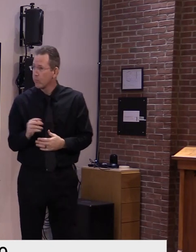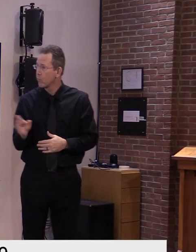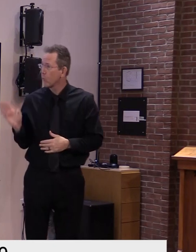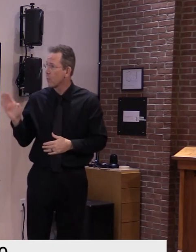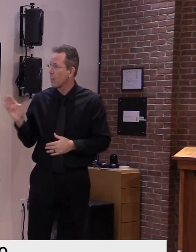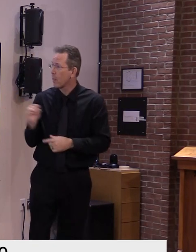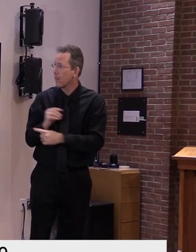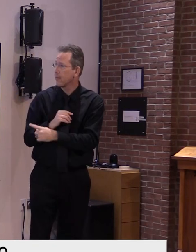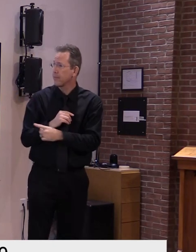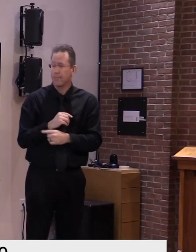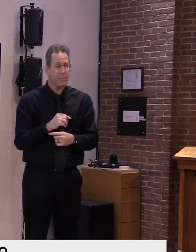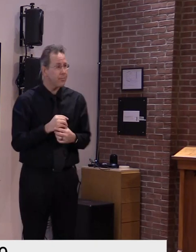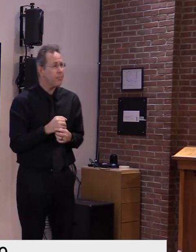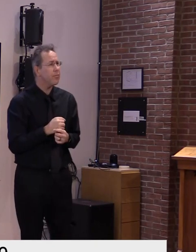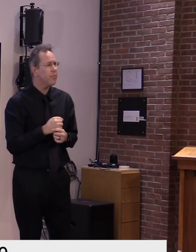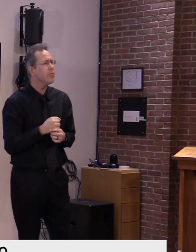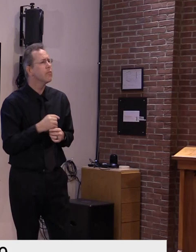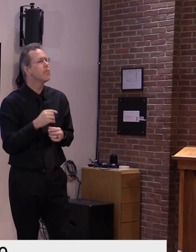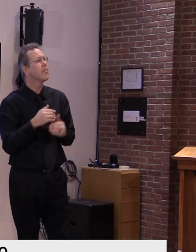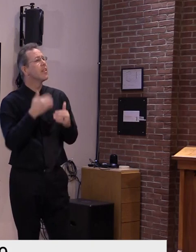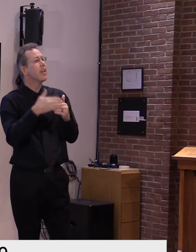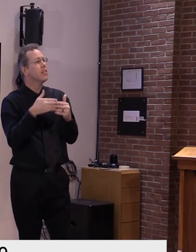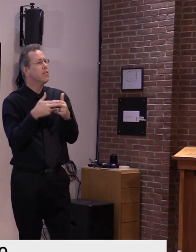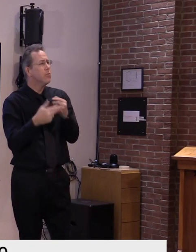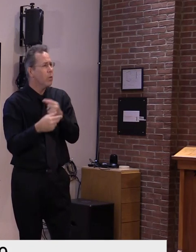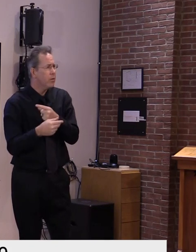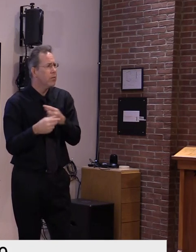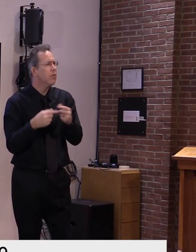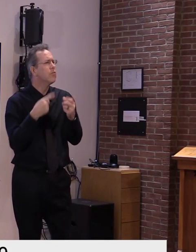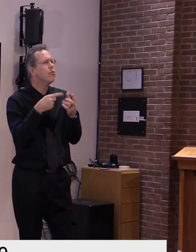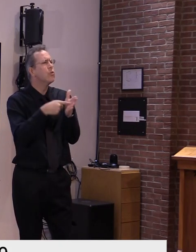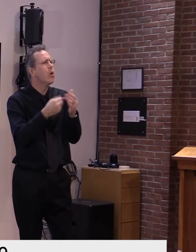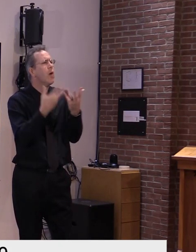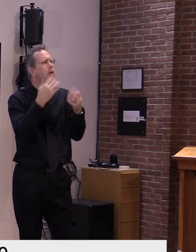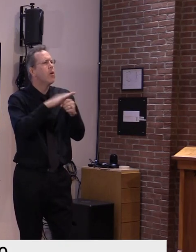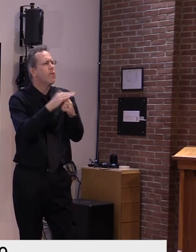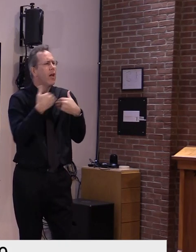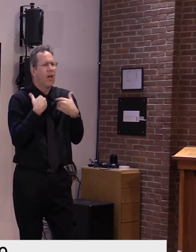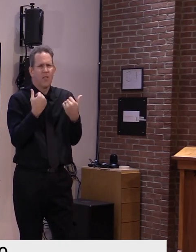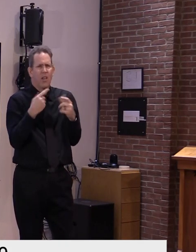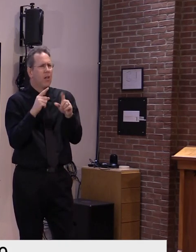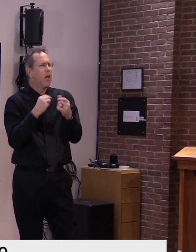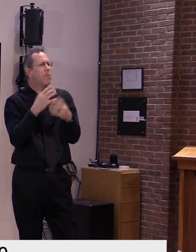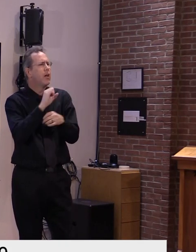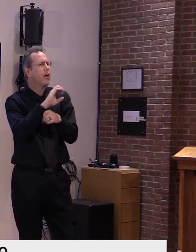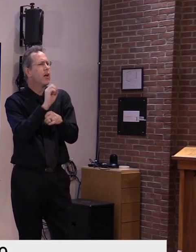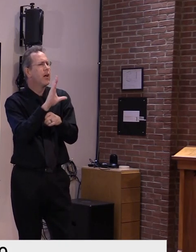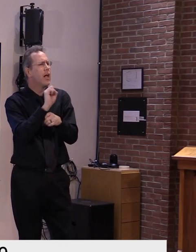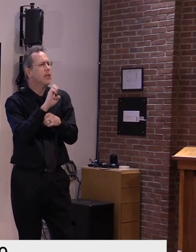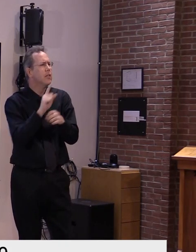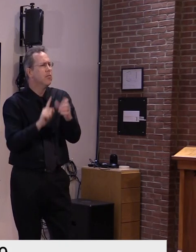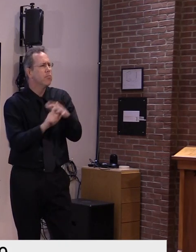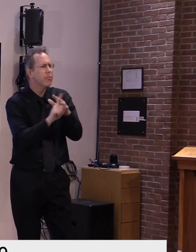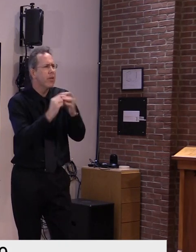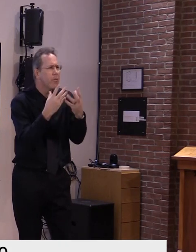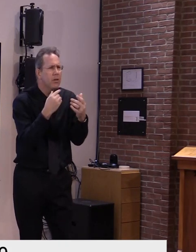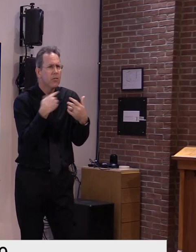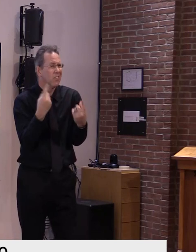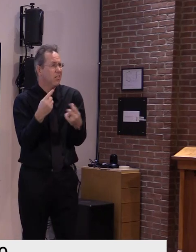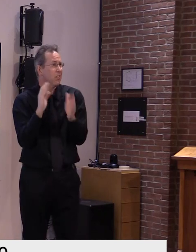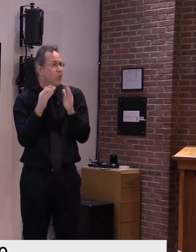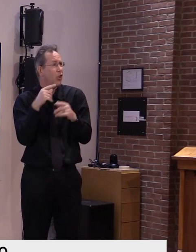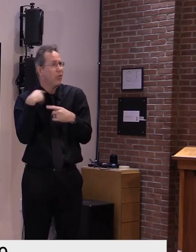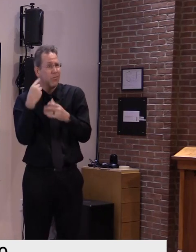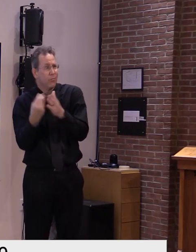mentioned, the active case counts here in Vermont are greater than at any other time during the pandemic. Again, this means that our